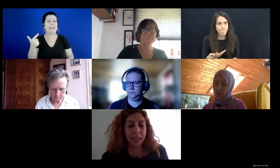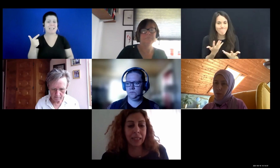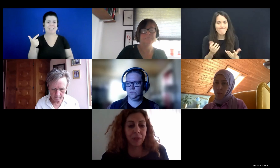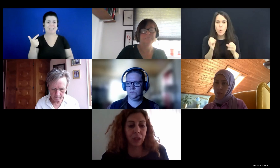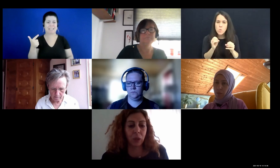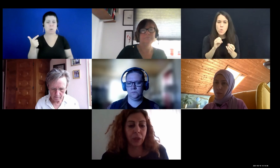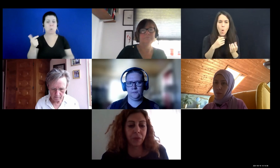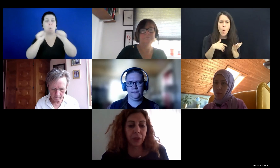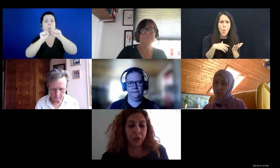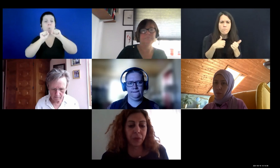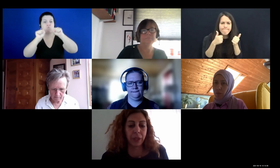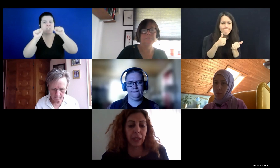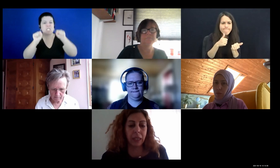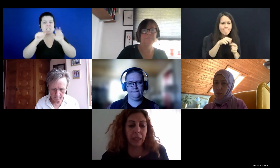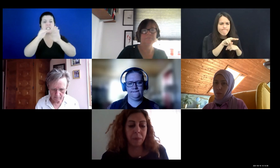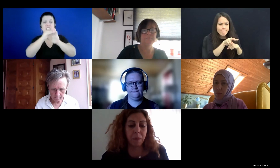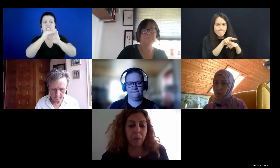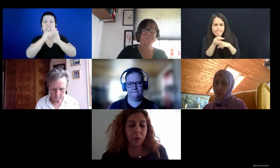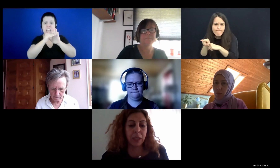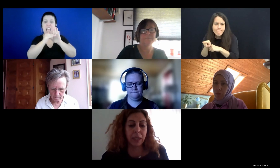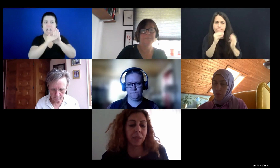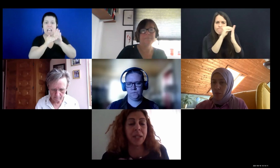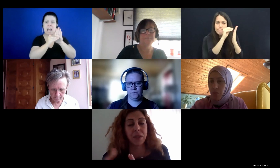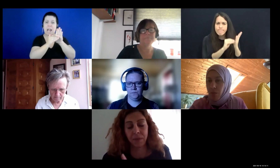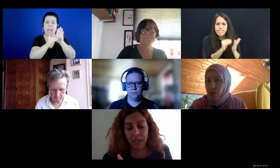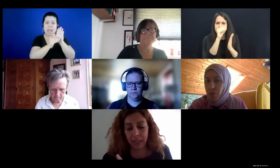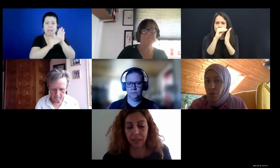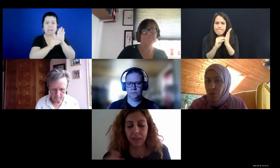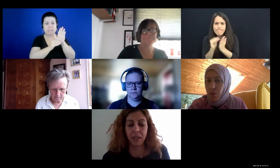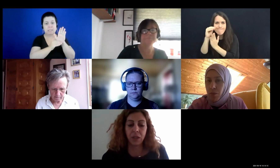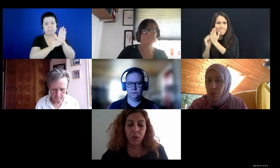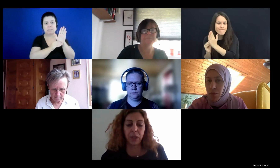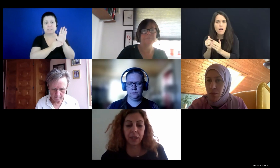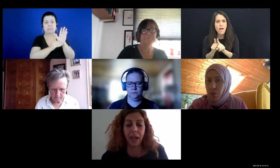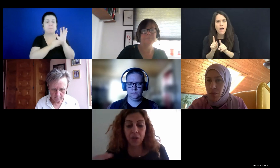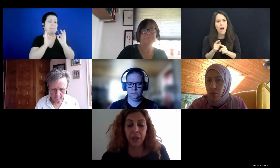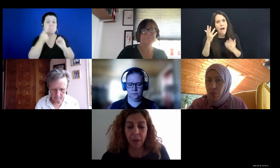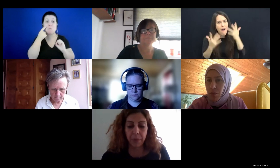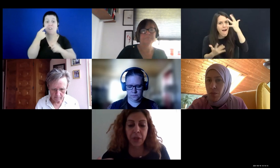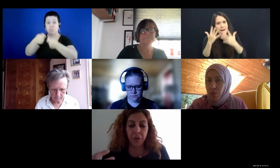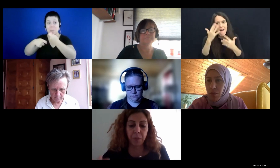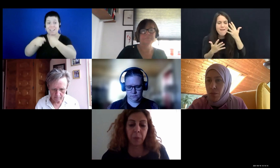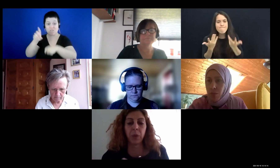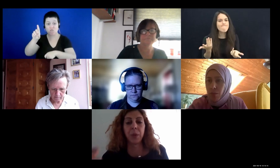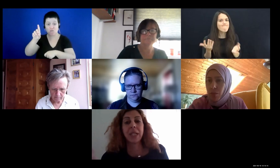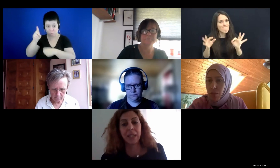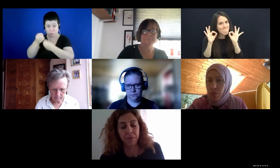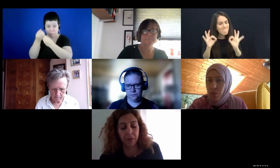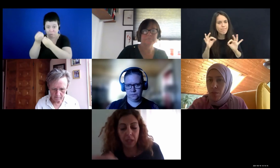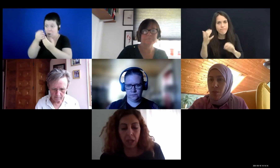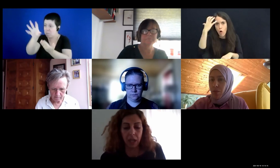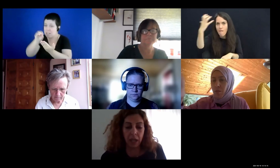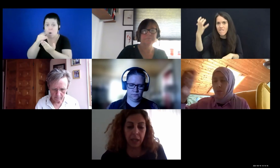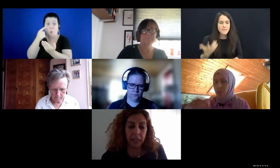systematic activity, even kind of looking at administrative data to look at the actual numbers of people who